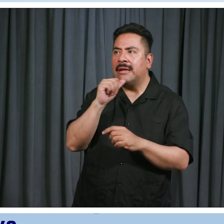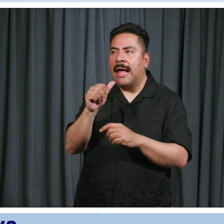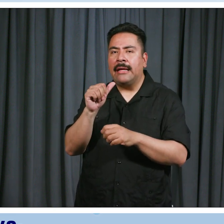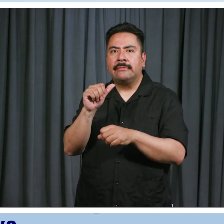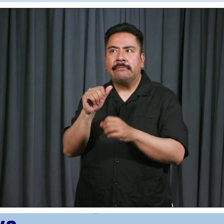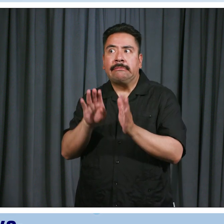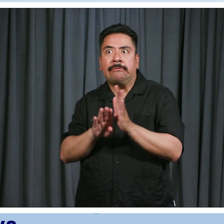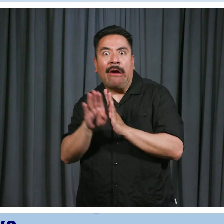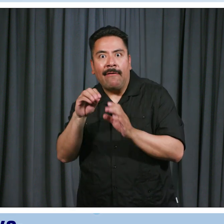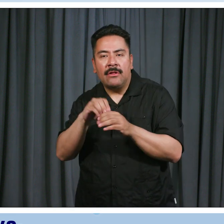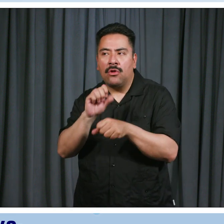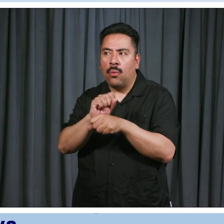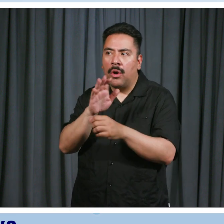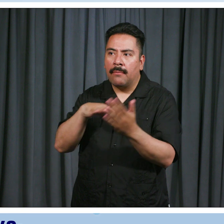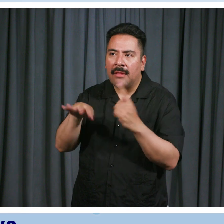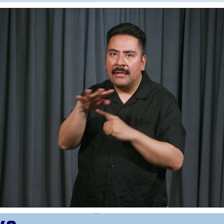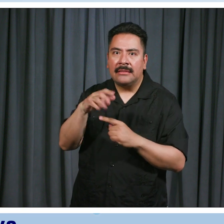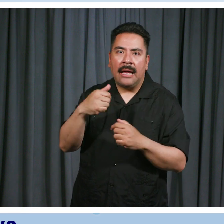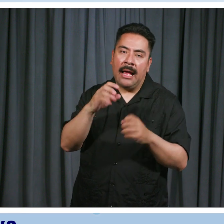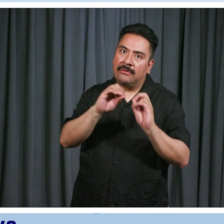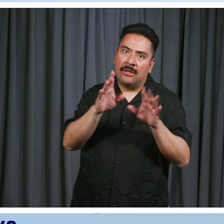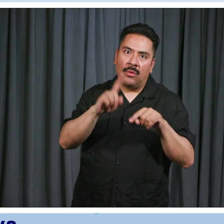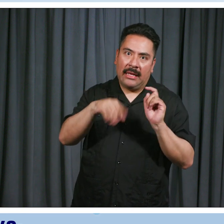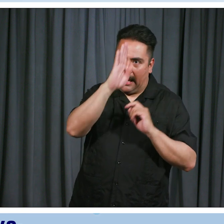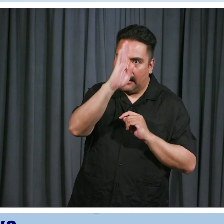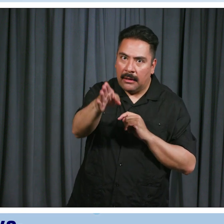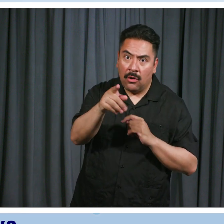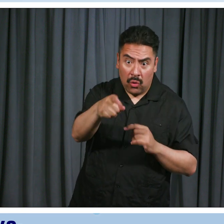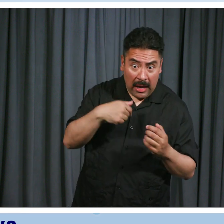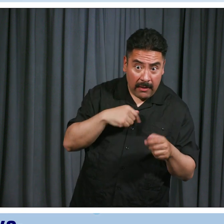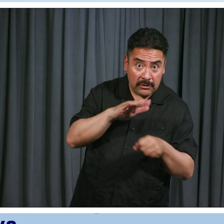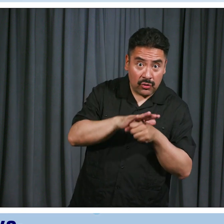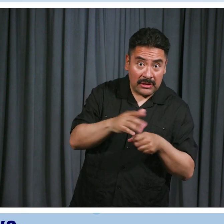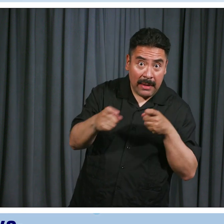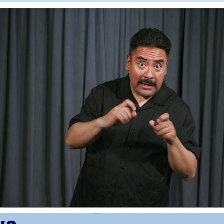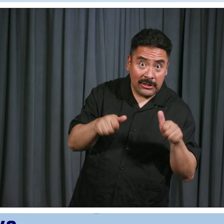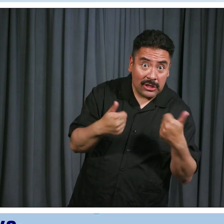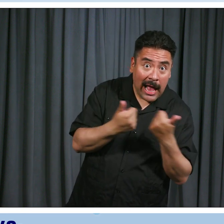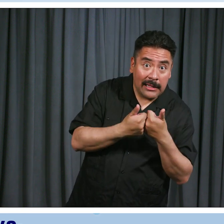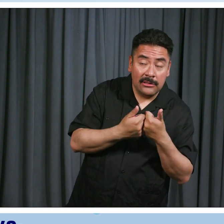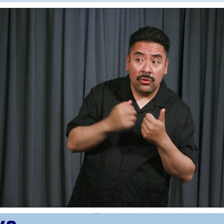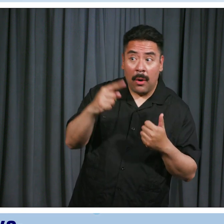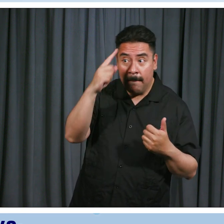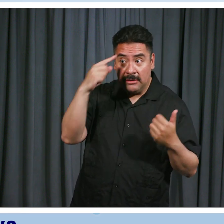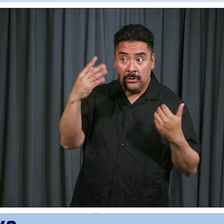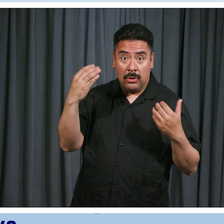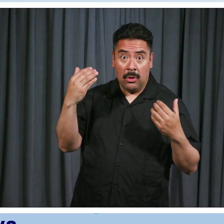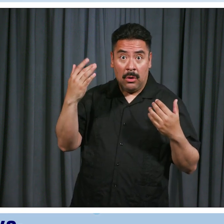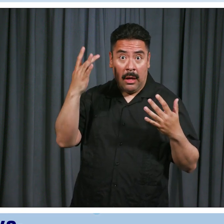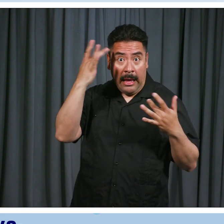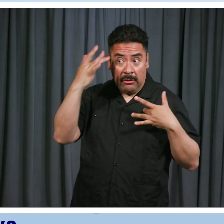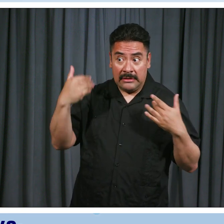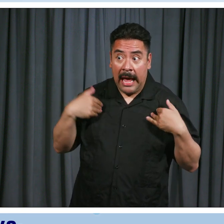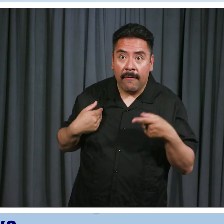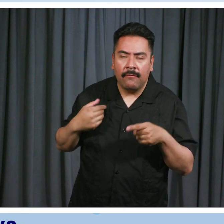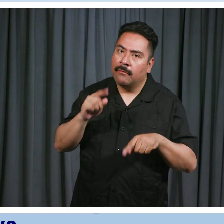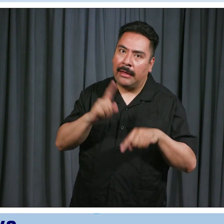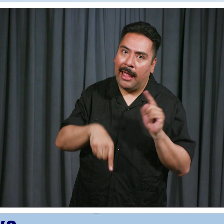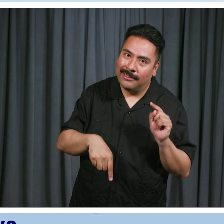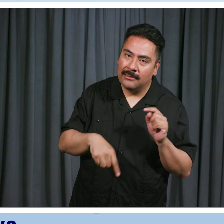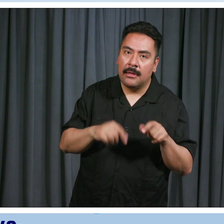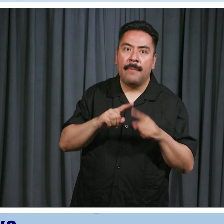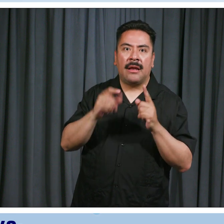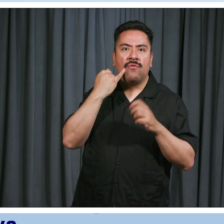workplace? We obviously can't ask people directly if they have a stress management challenge or if they have a mental illness, but often if you can